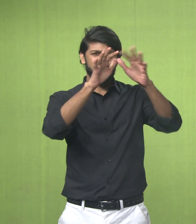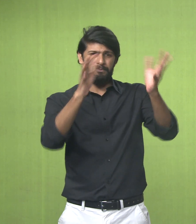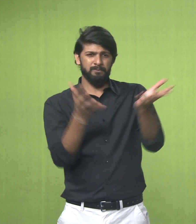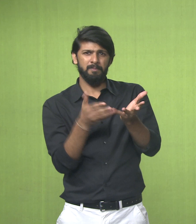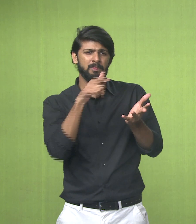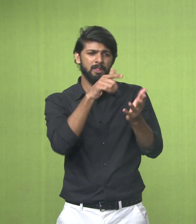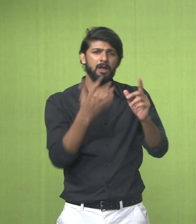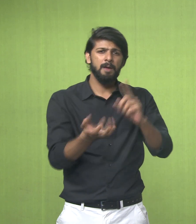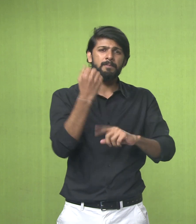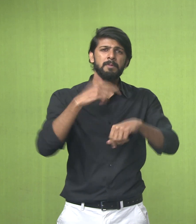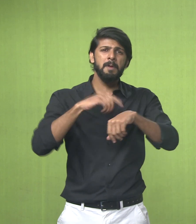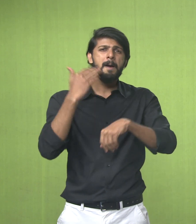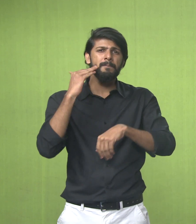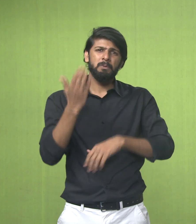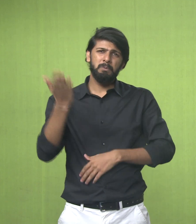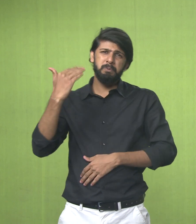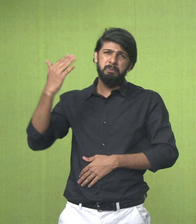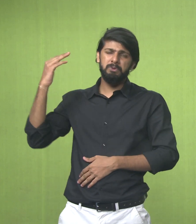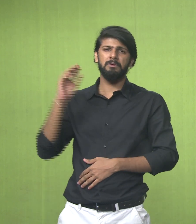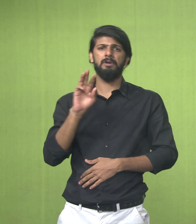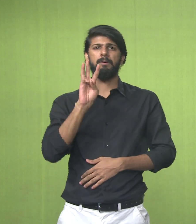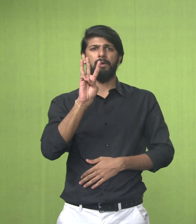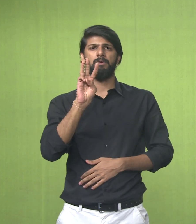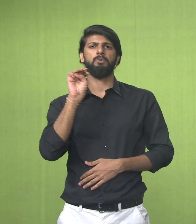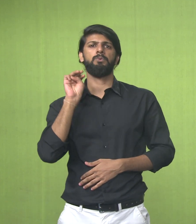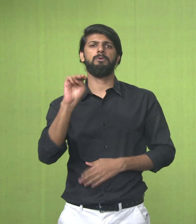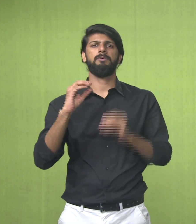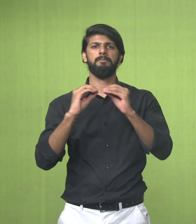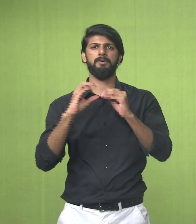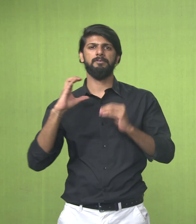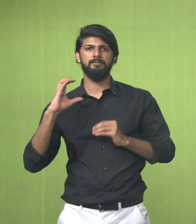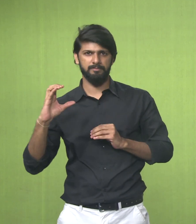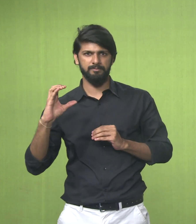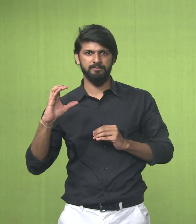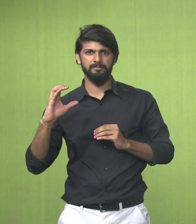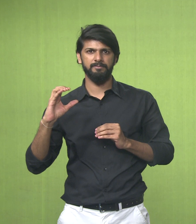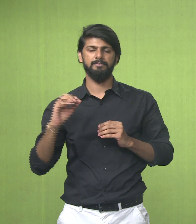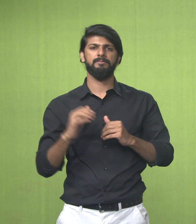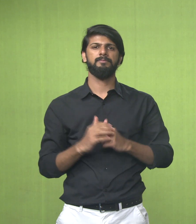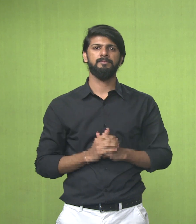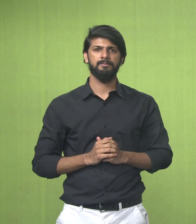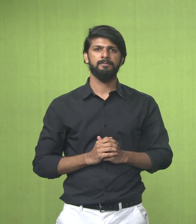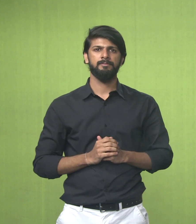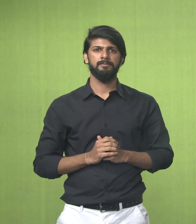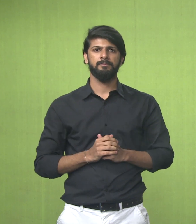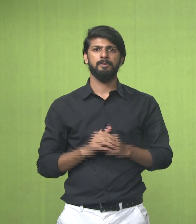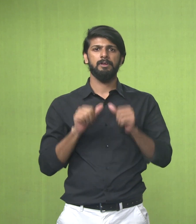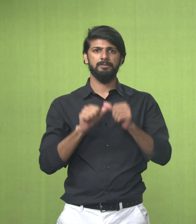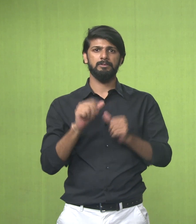Answers: the earliest painted pottery with geometric patterns were found in the 3rd millennium, that is 3000